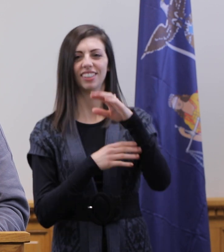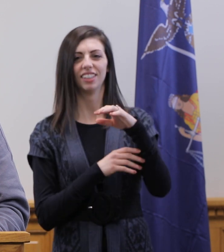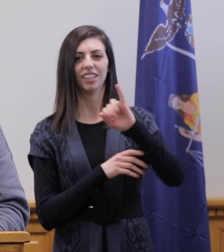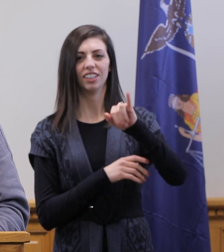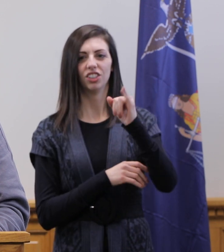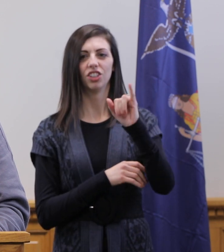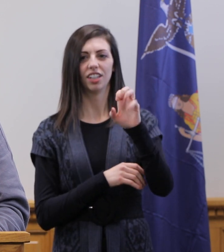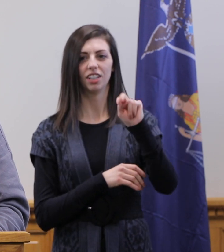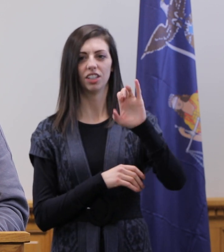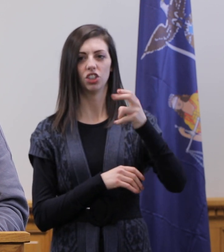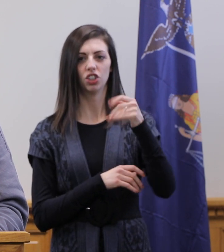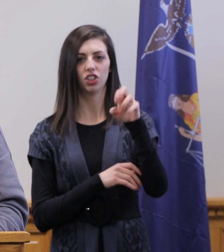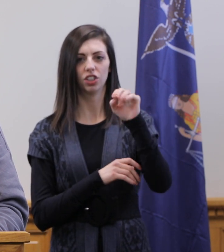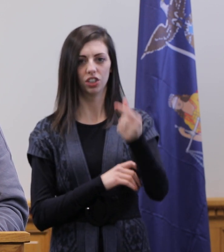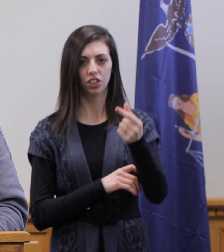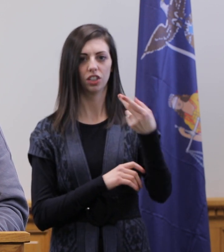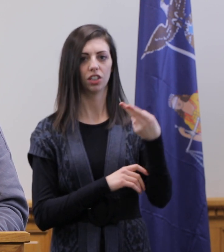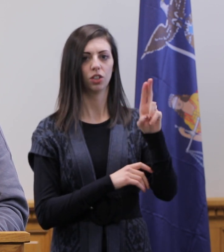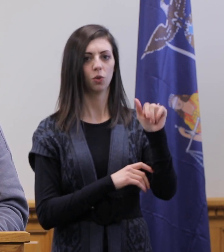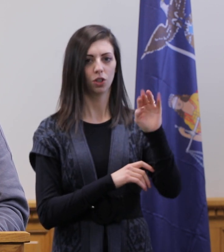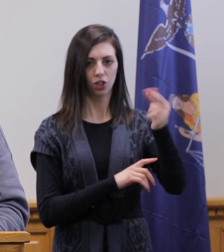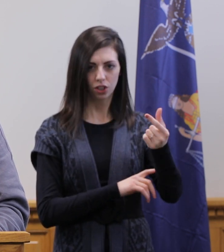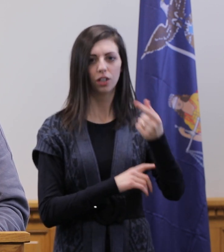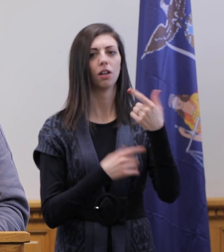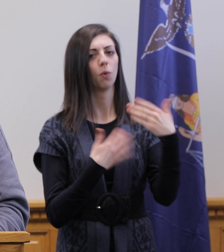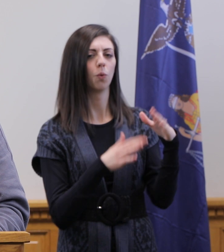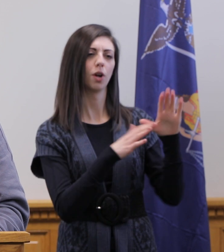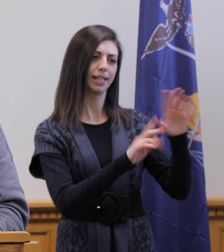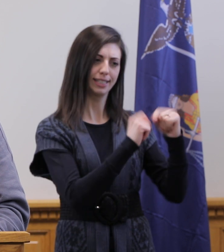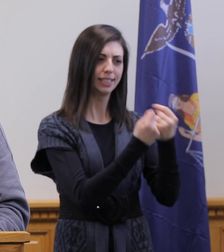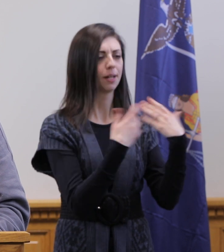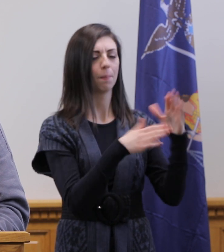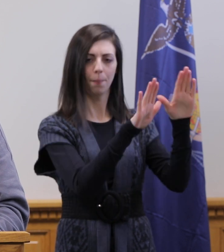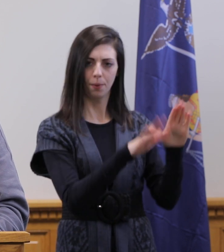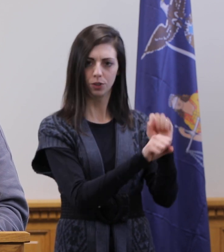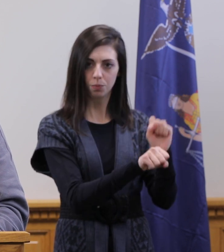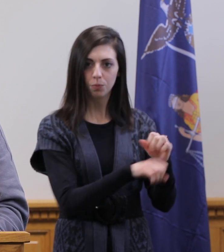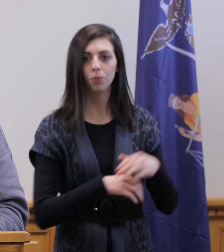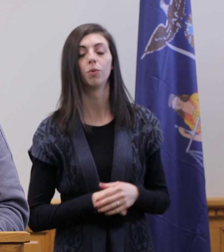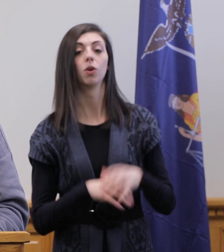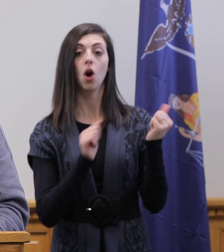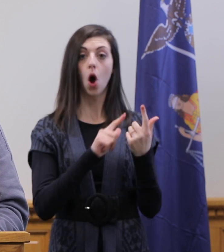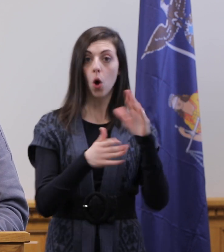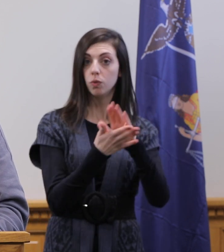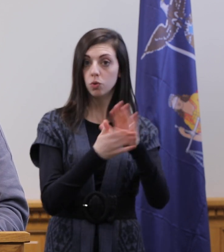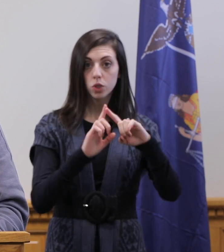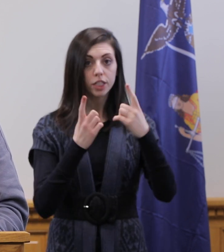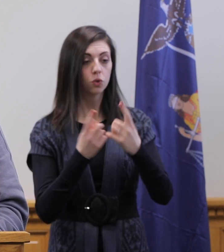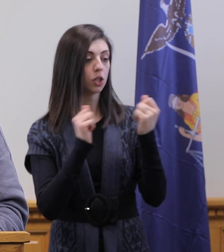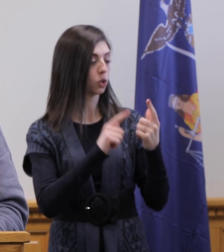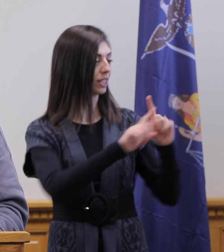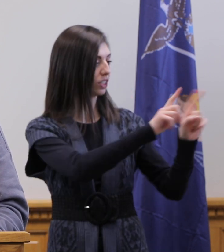work. County staff from several other departments, volunteers, and the Fulton School District all worked together to make this